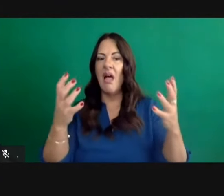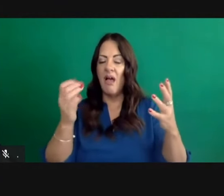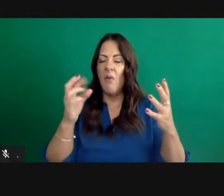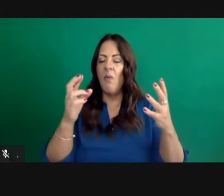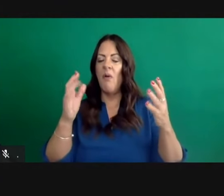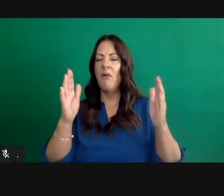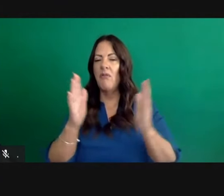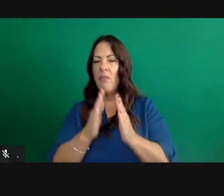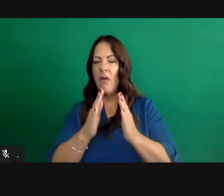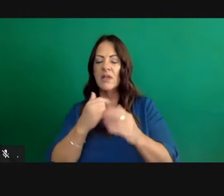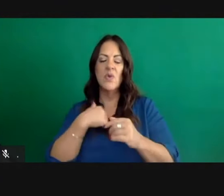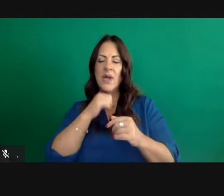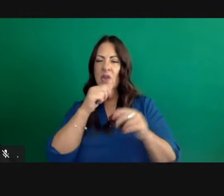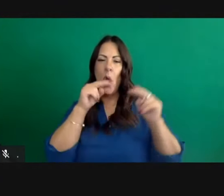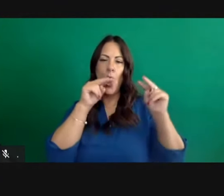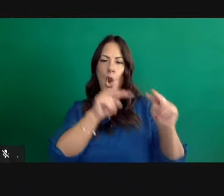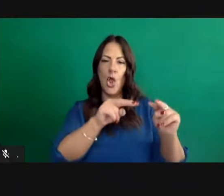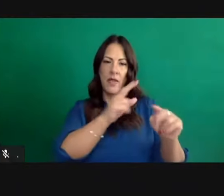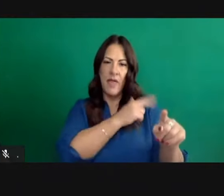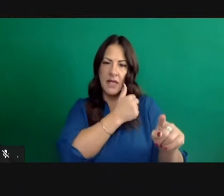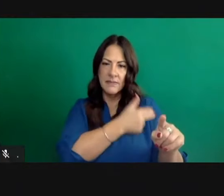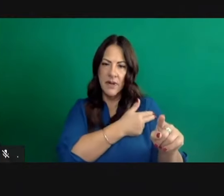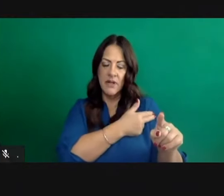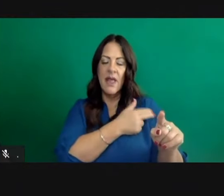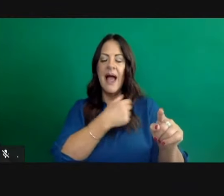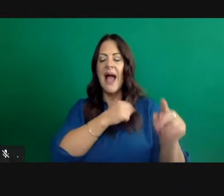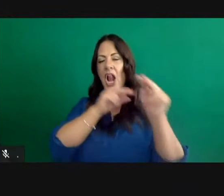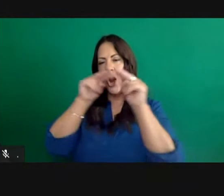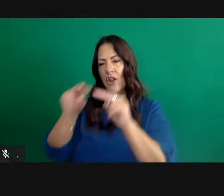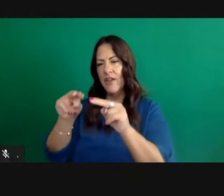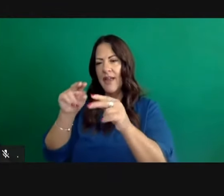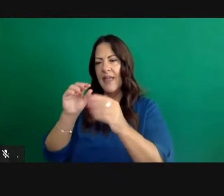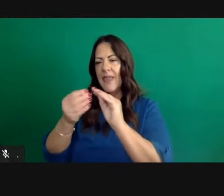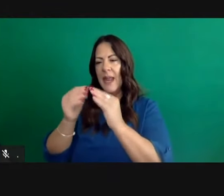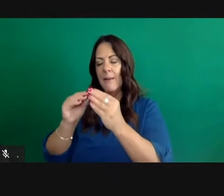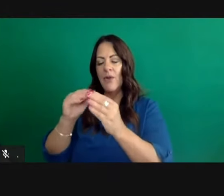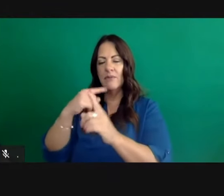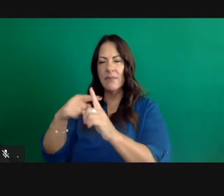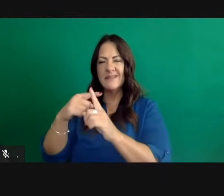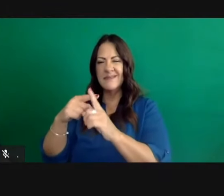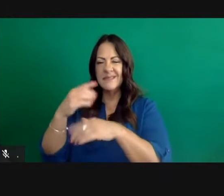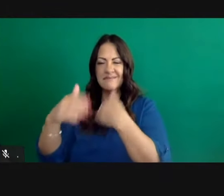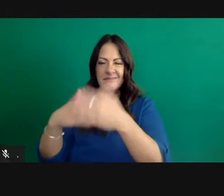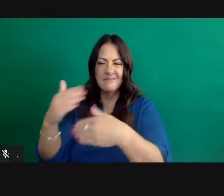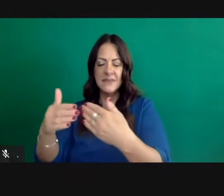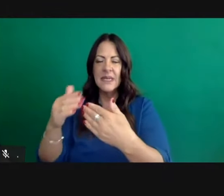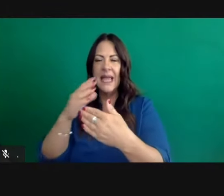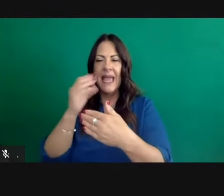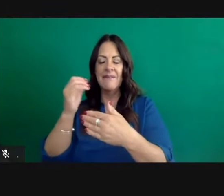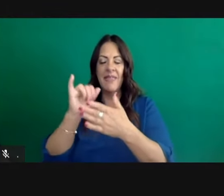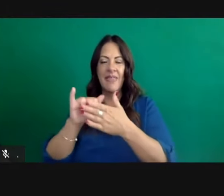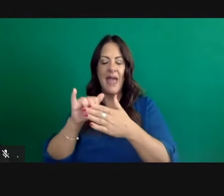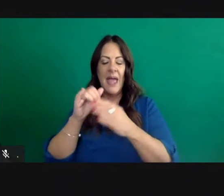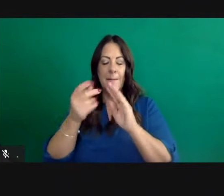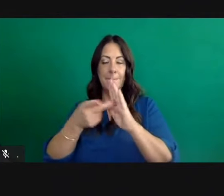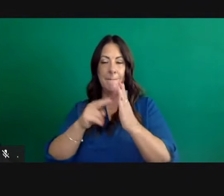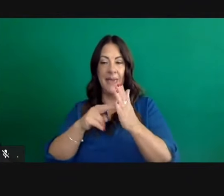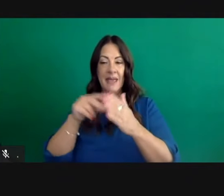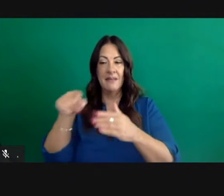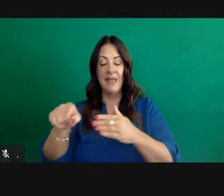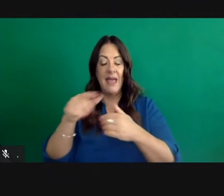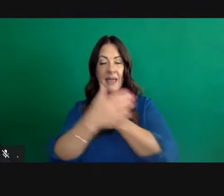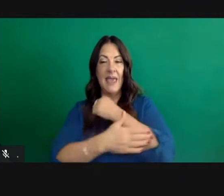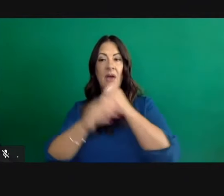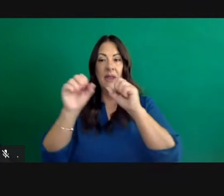metric as part of the blueprint and tiering system for moving a county forward. Of course, as we look